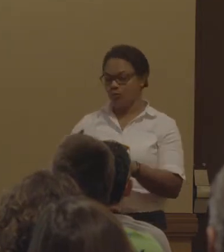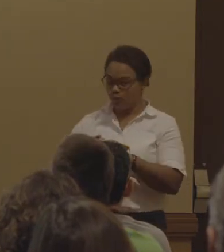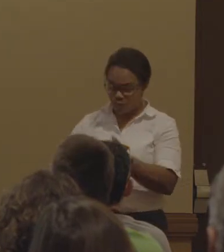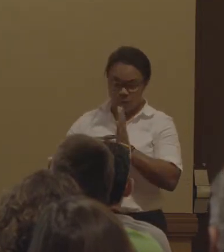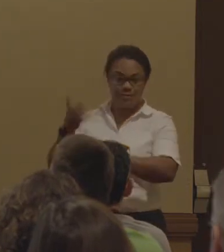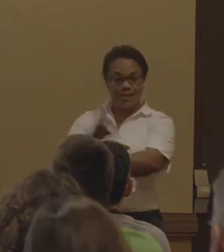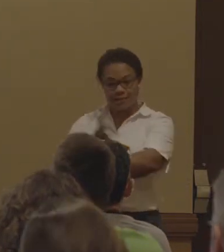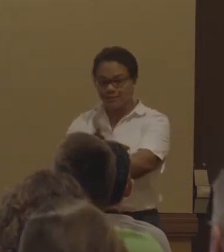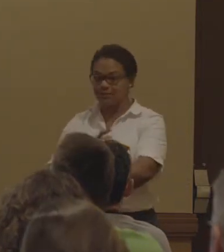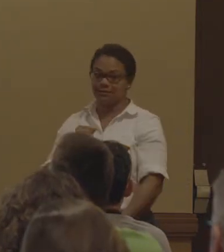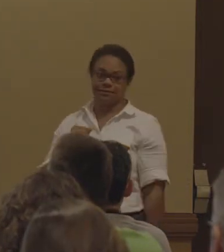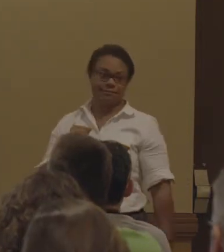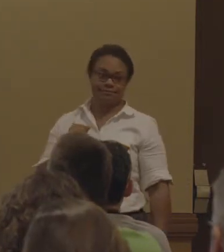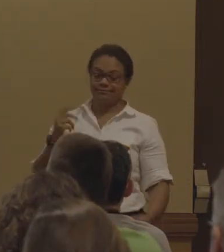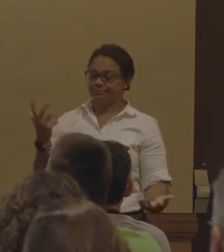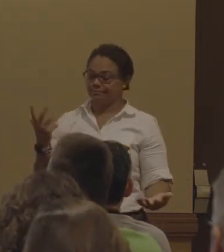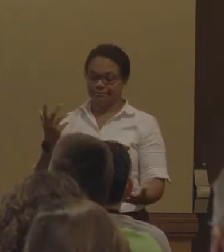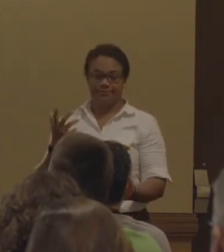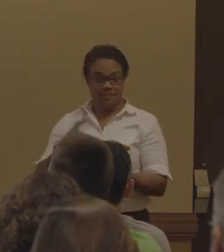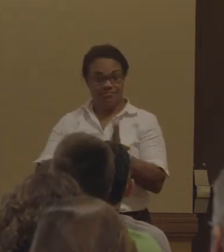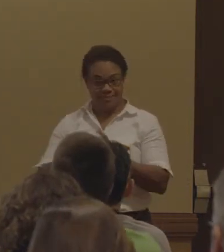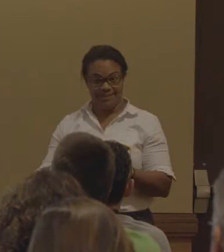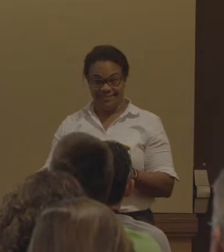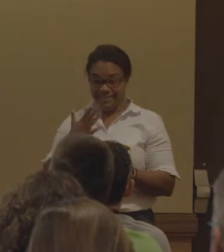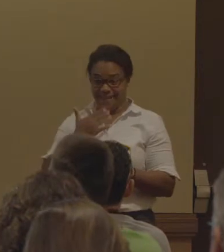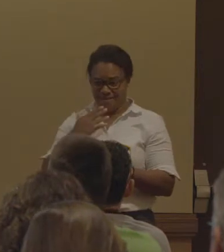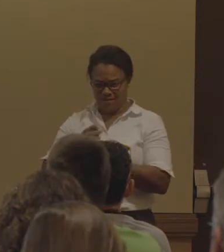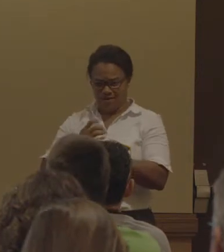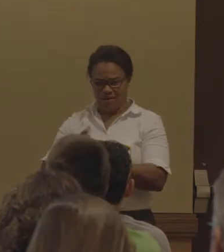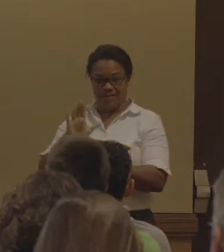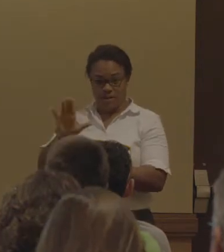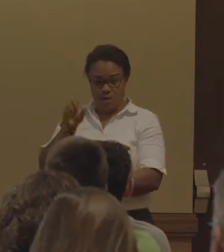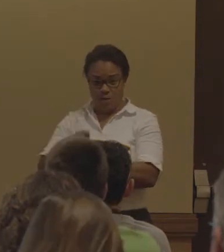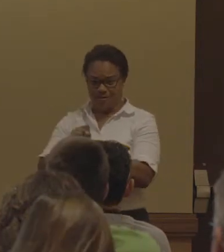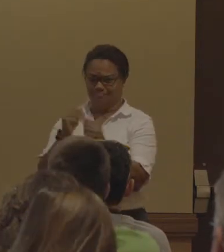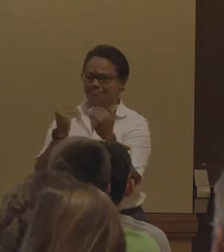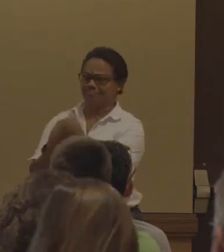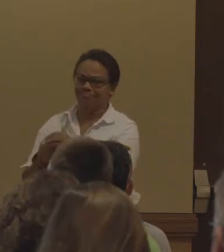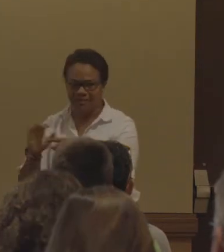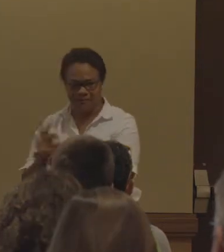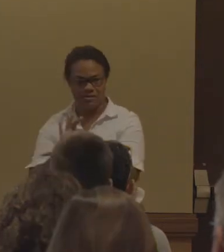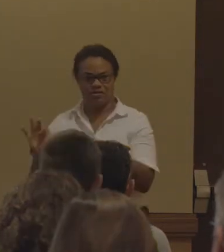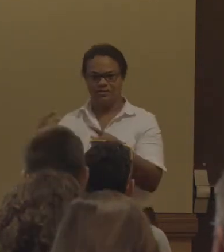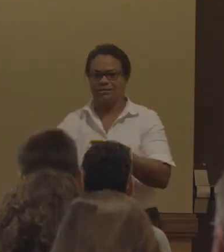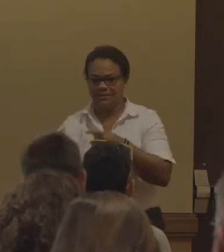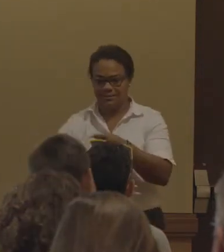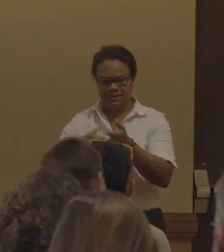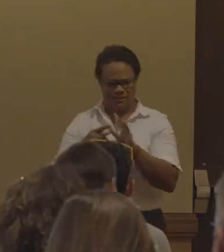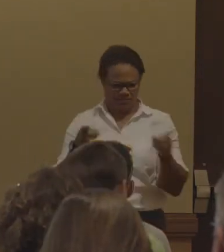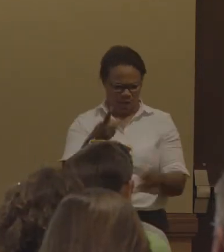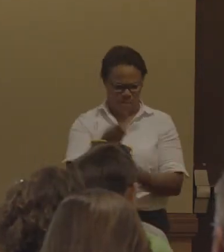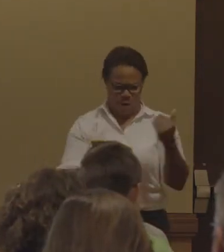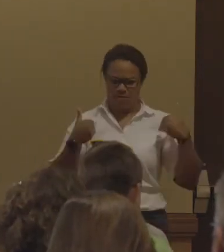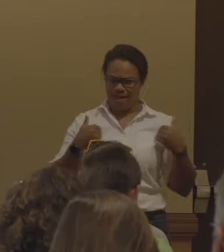dialysis. They have a real functional limitation to employment. So this is two people with the same diagnosis,